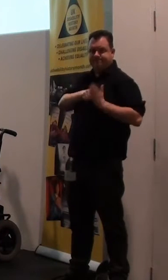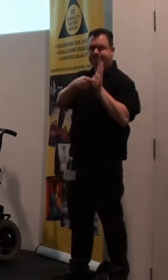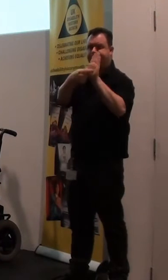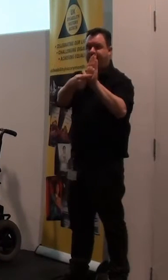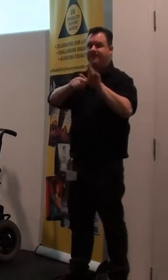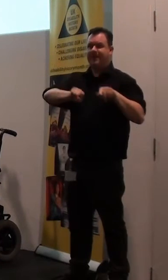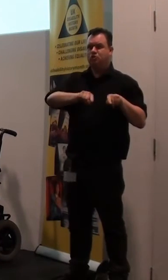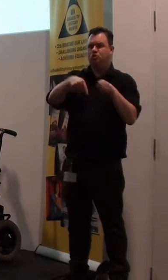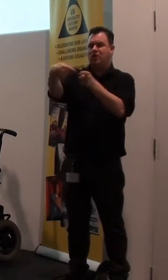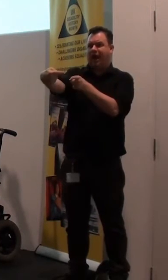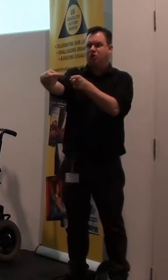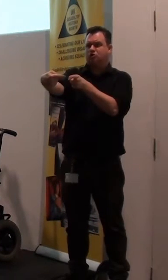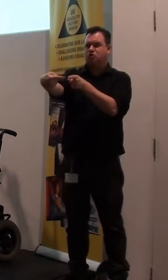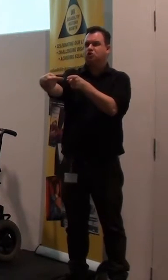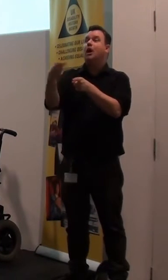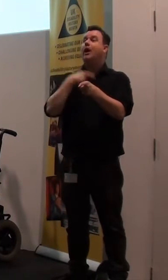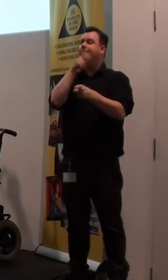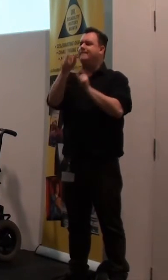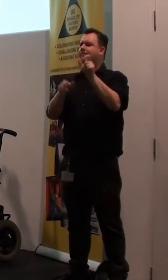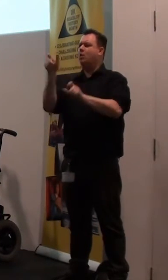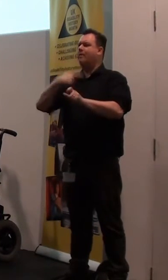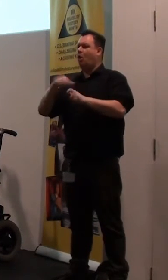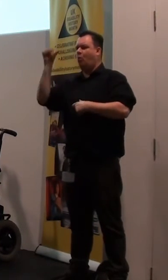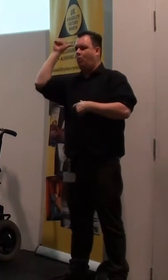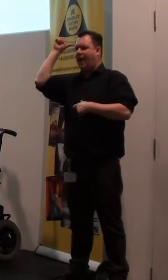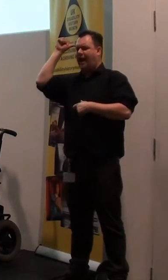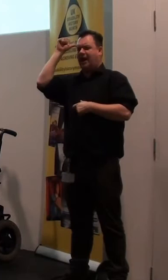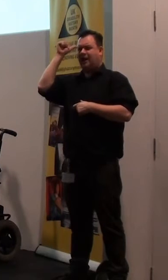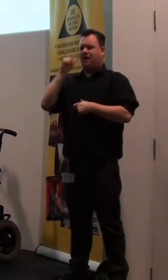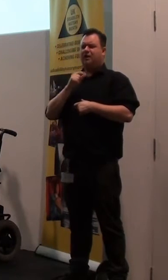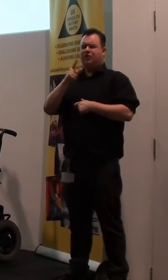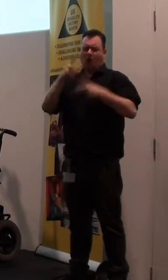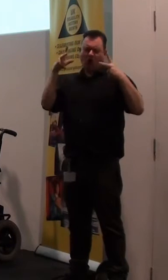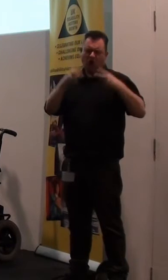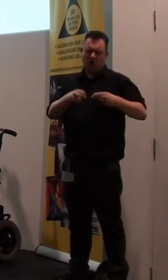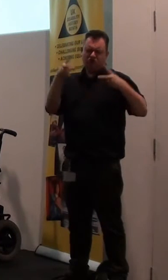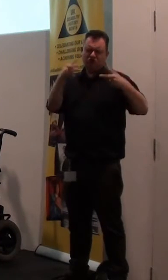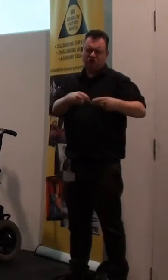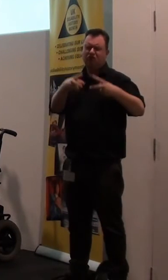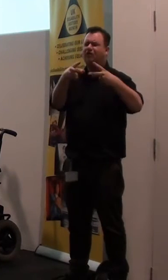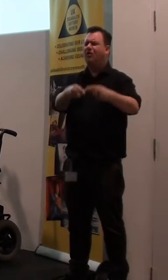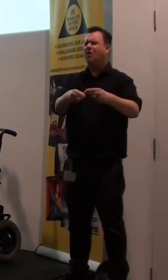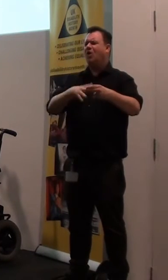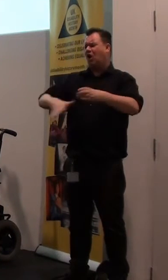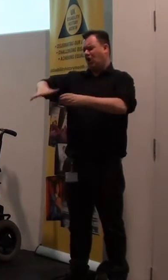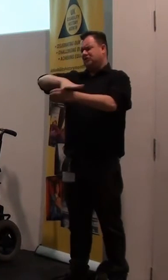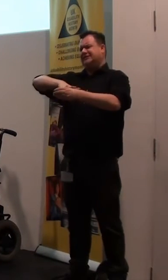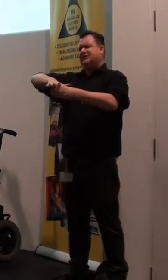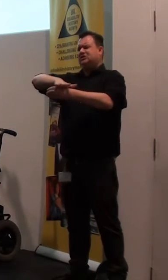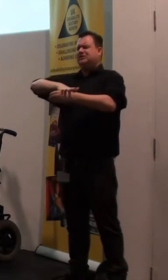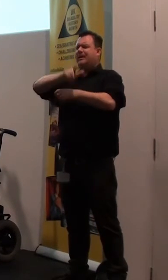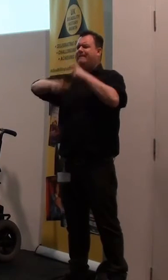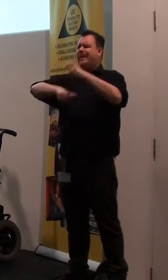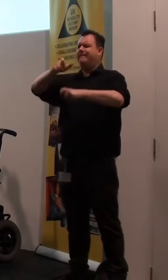change. Then people will be aware that the terrible cutbacks and terrible sort of conditions that people with learning